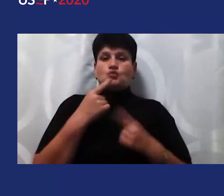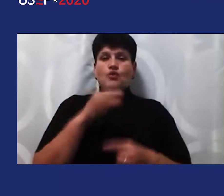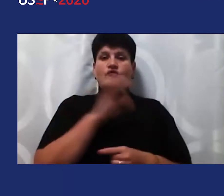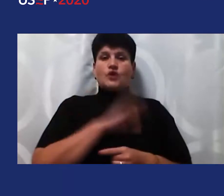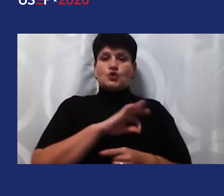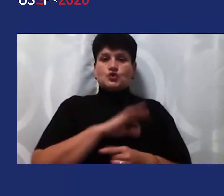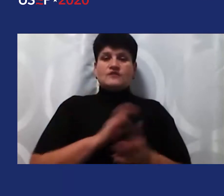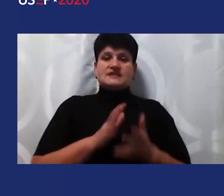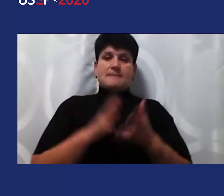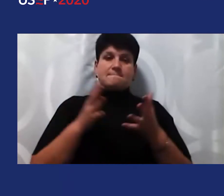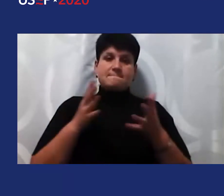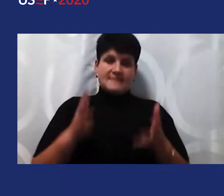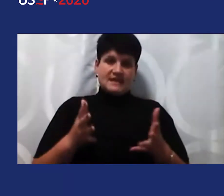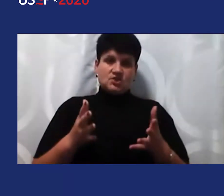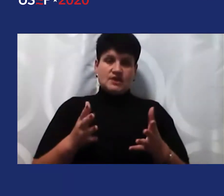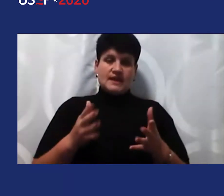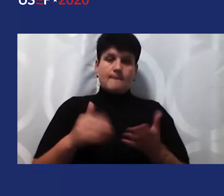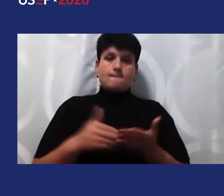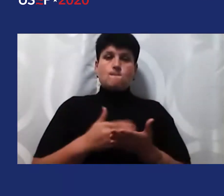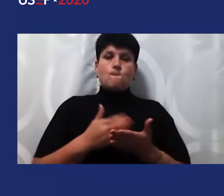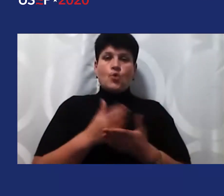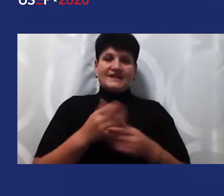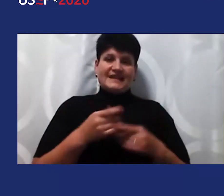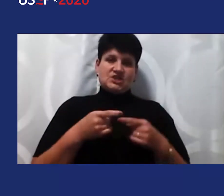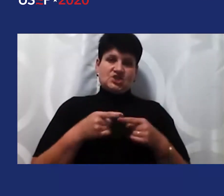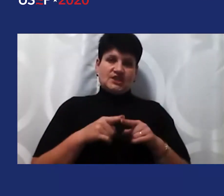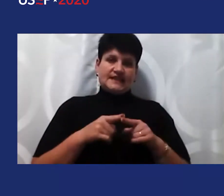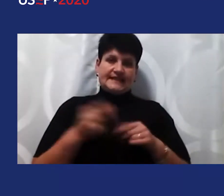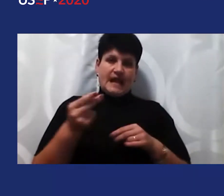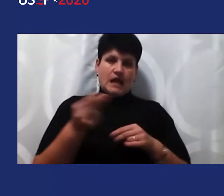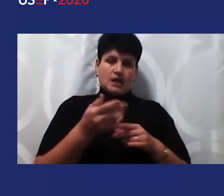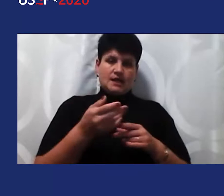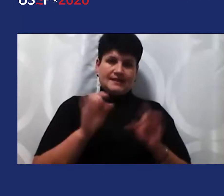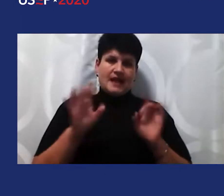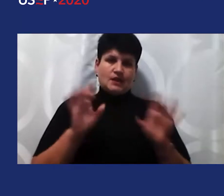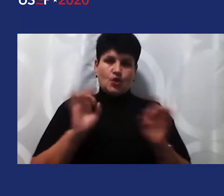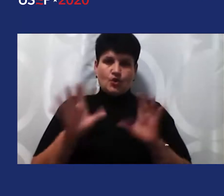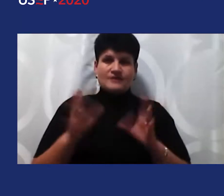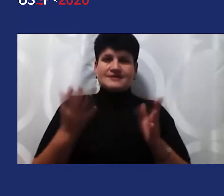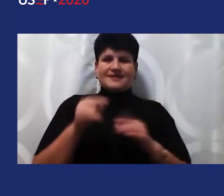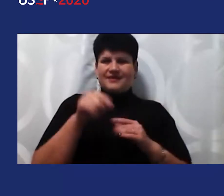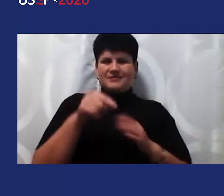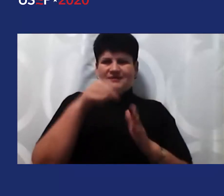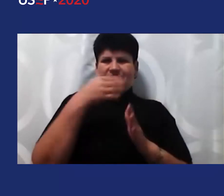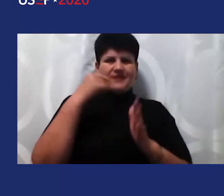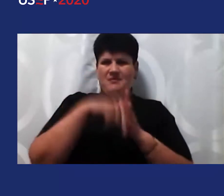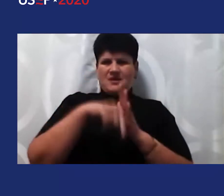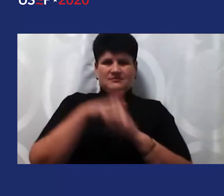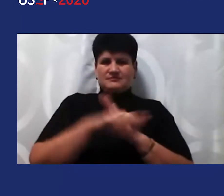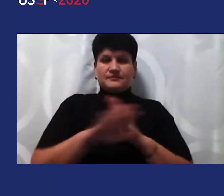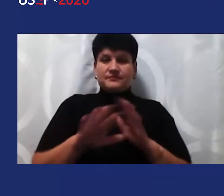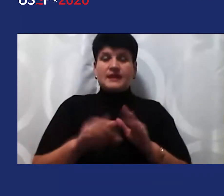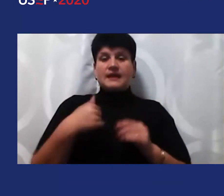of to introduce primaries, but it's still being used mostly as spin doctor technologies with